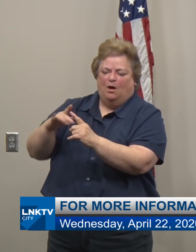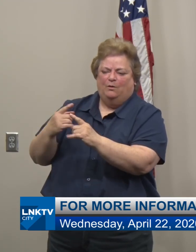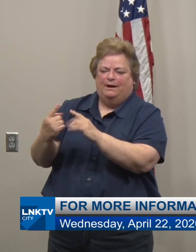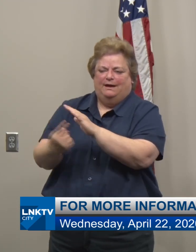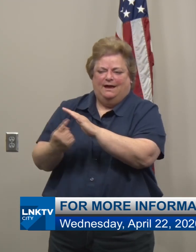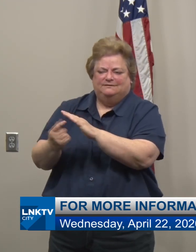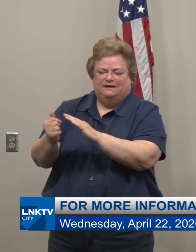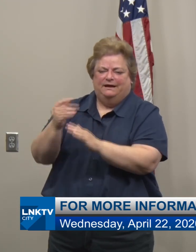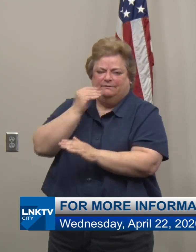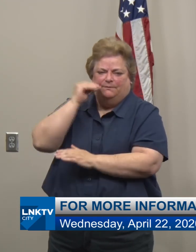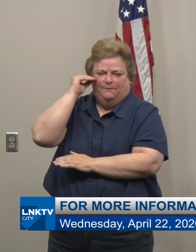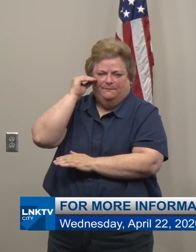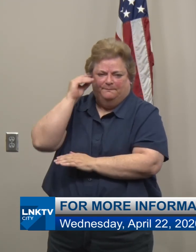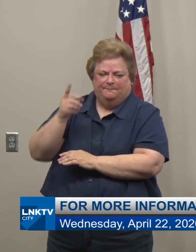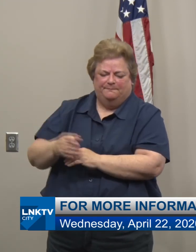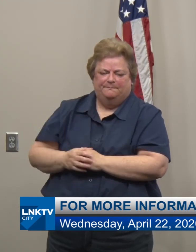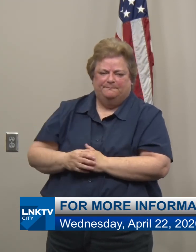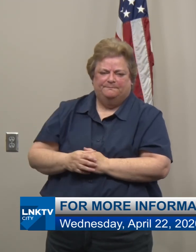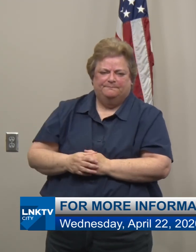home.